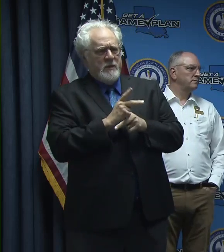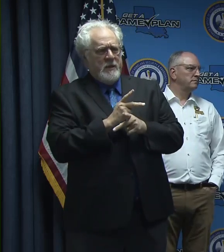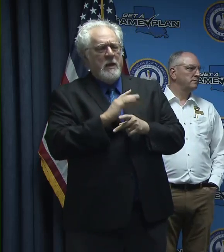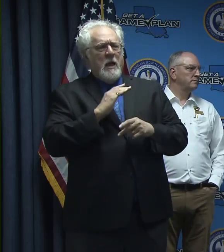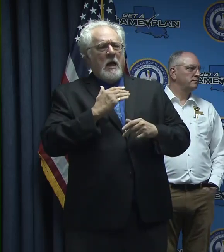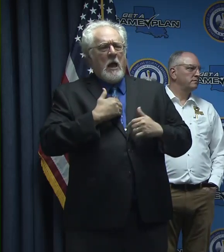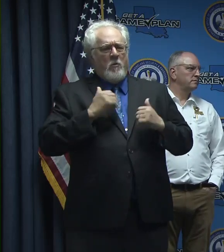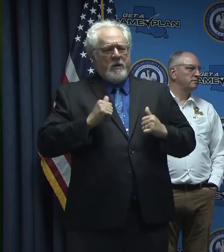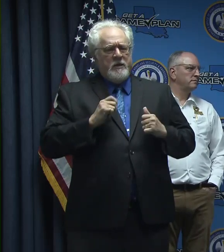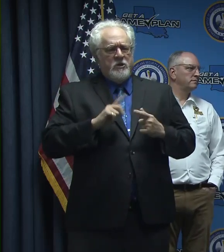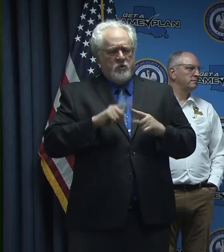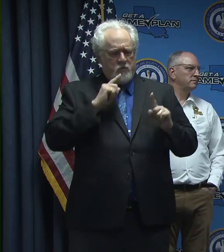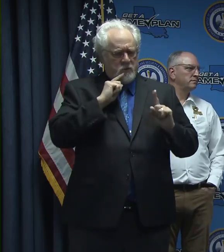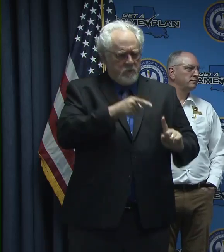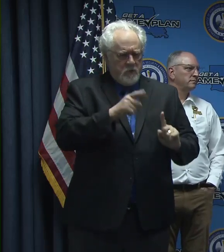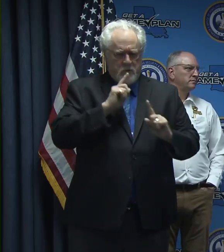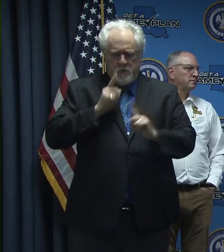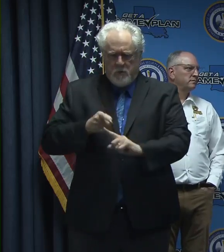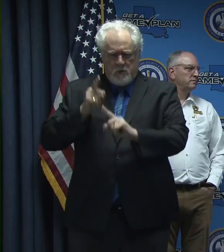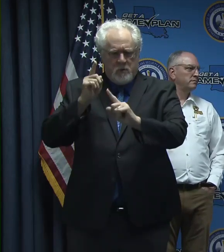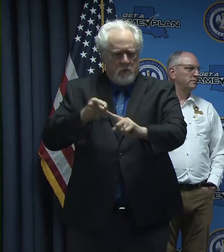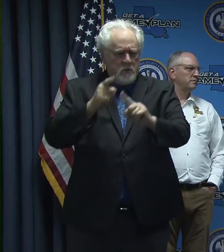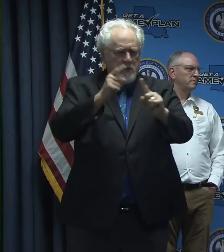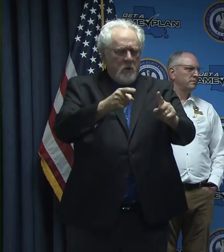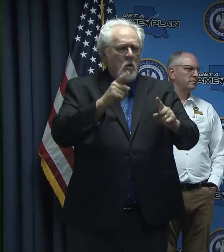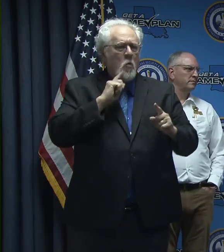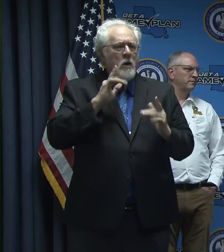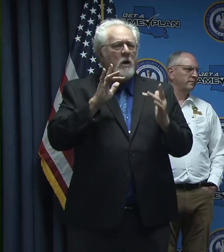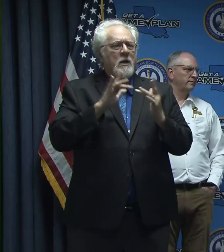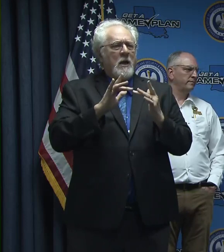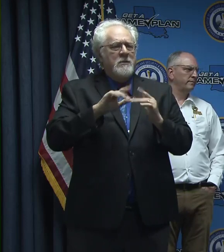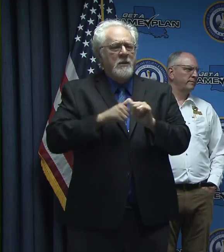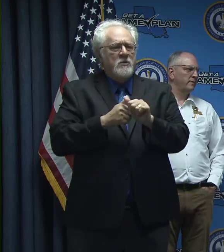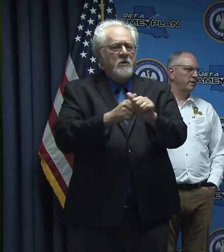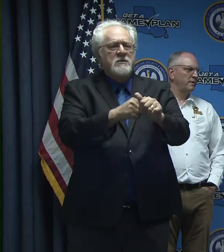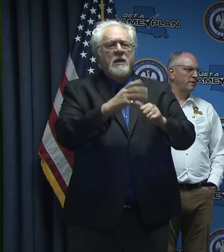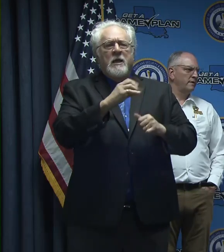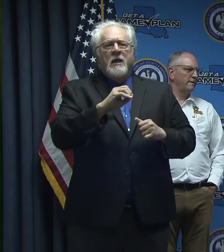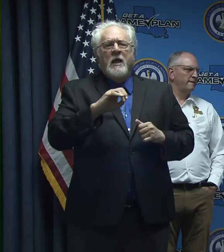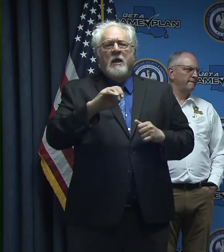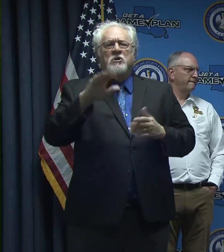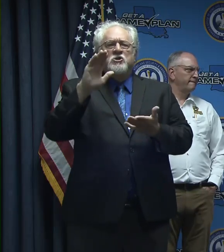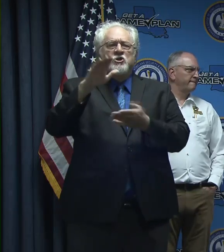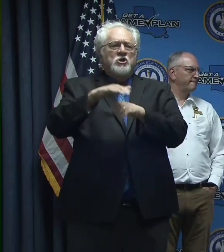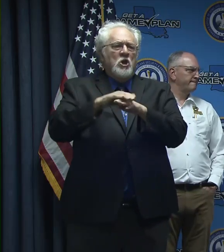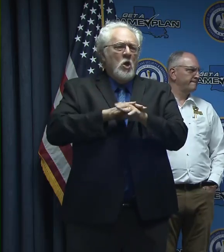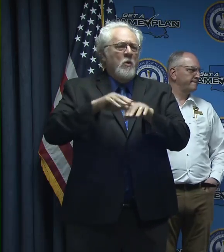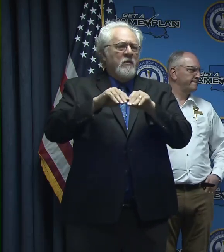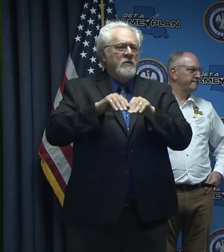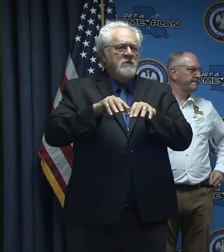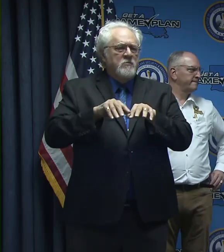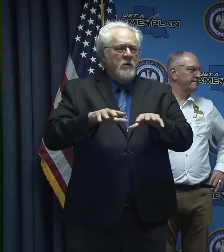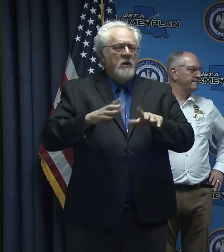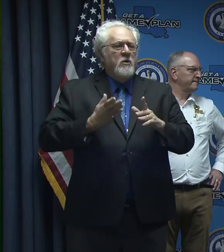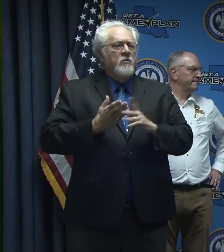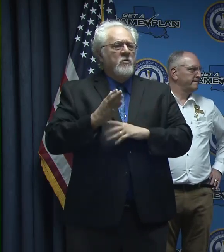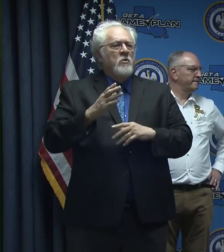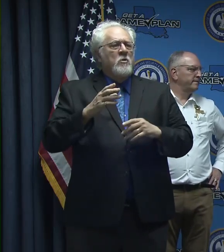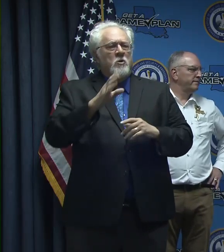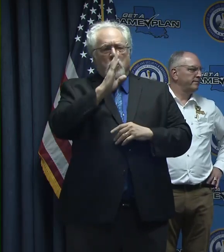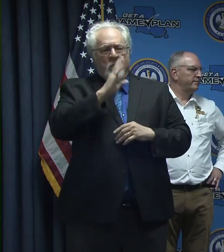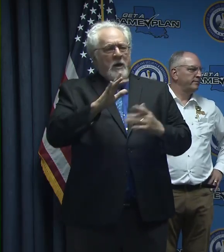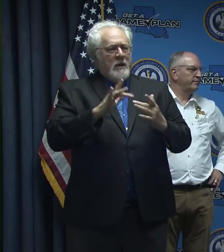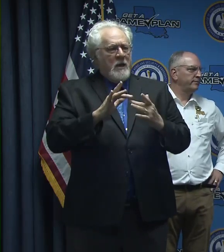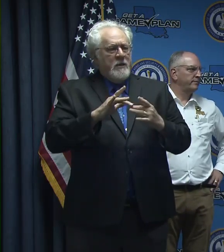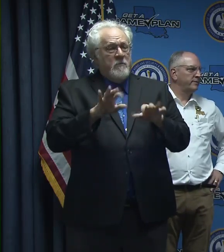our ability to target those areas where contact tracing and slowing the spread through direct contact are